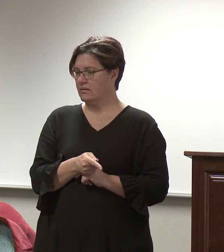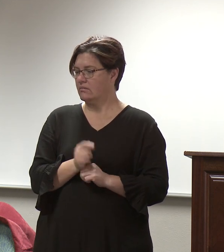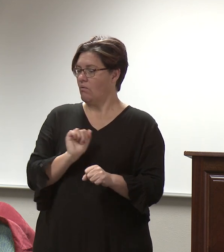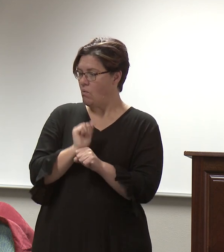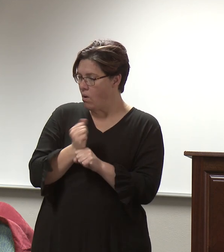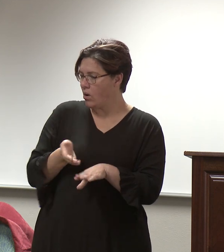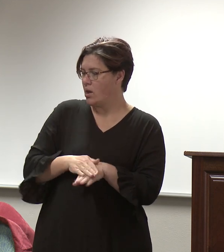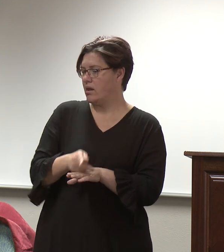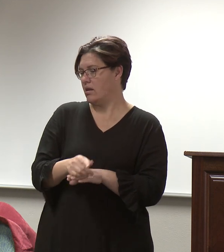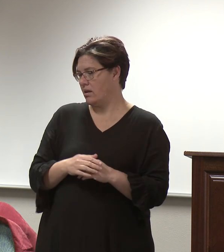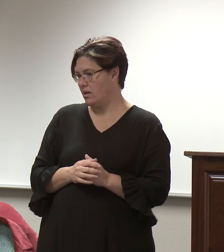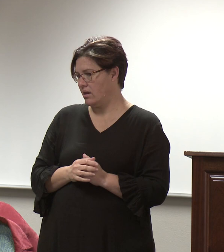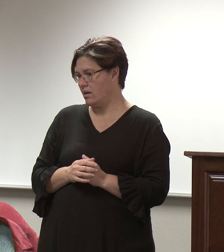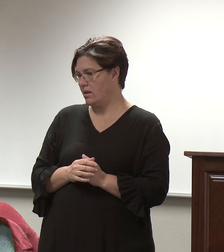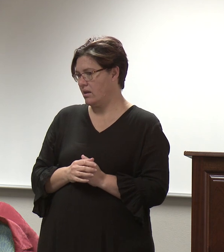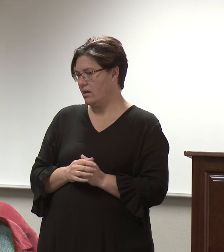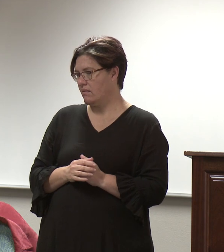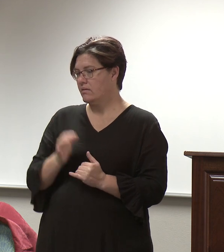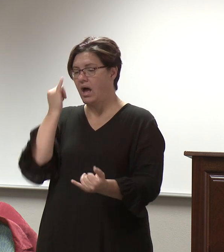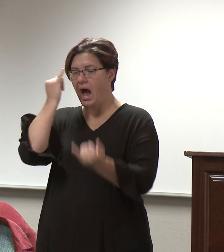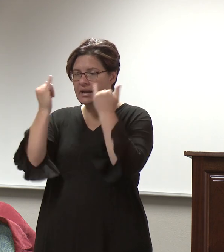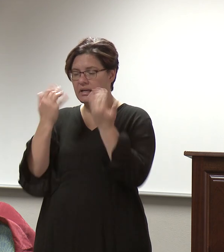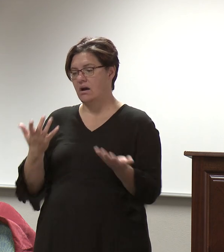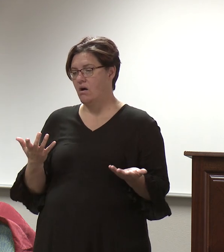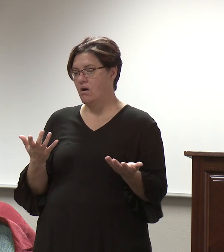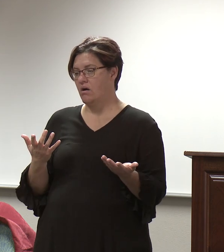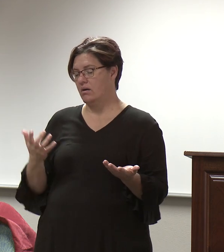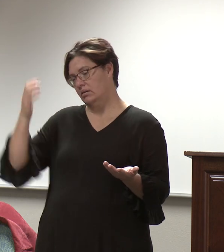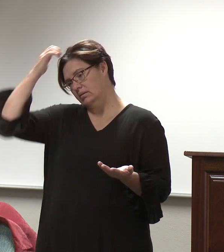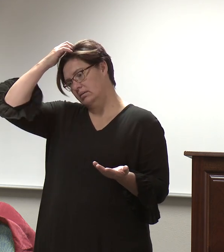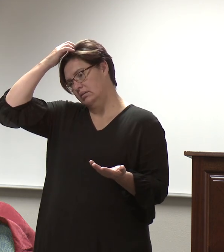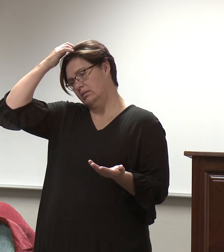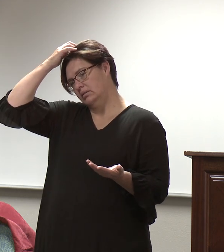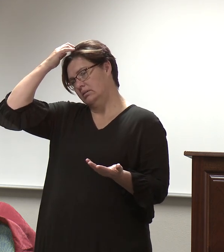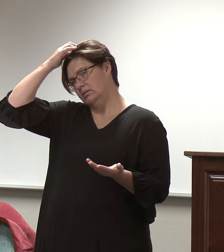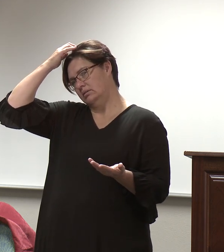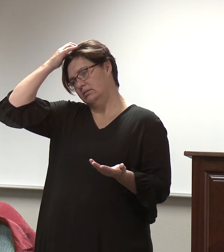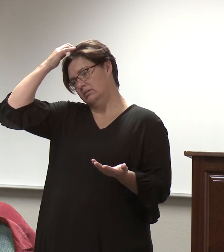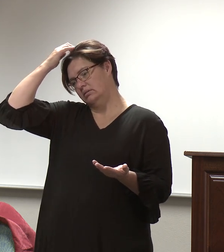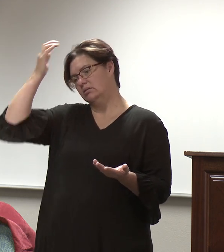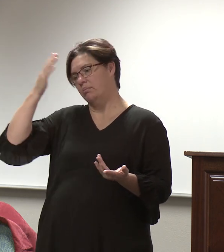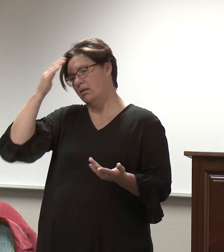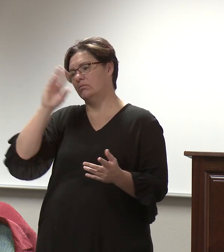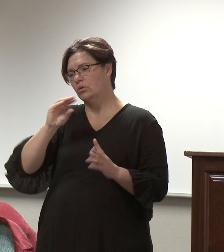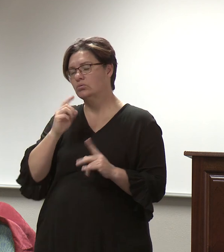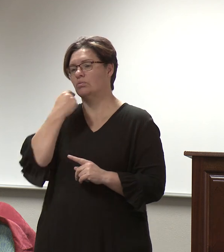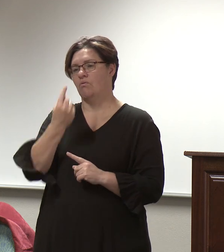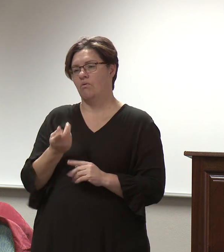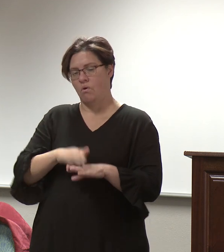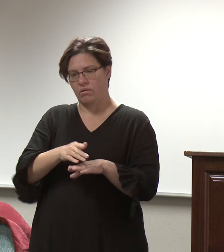on this, on these ideas of non-being, the zone of non-being, the zone, as you know, as I'm going to talk tomorrow